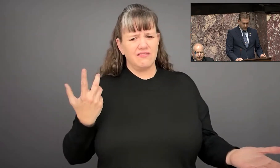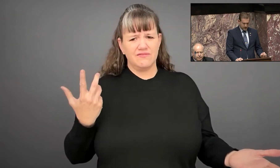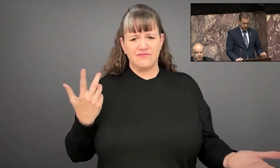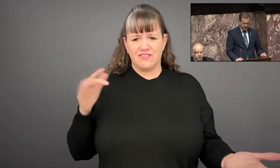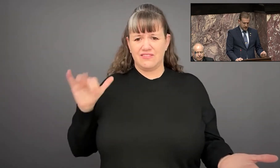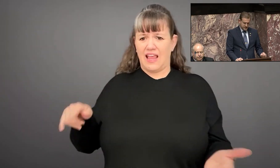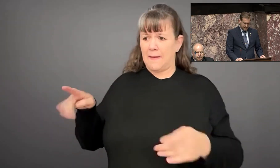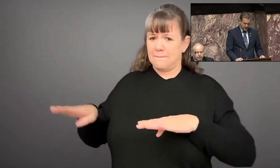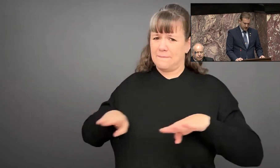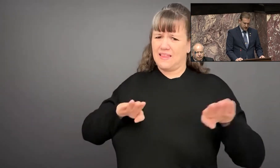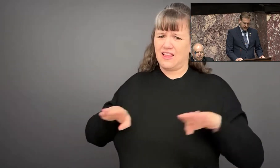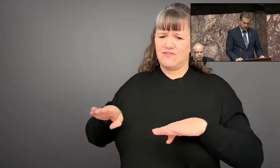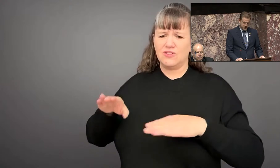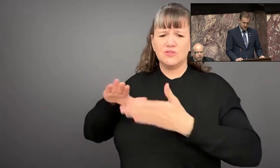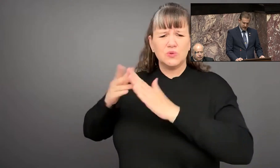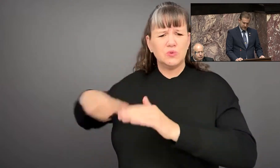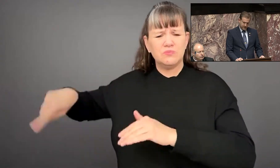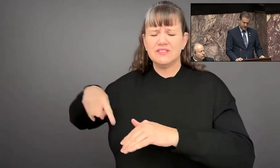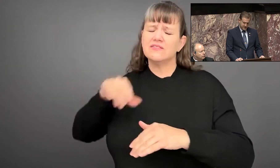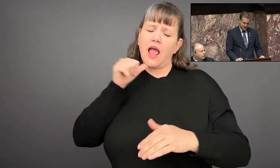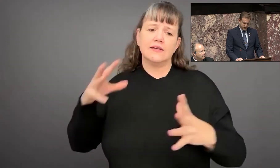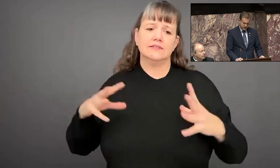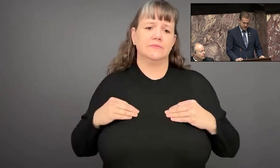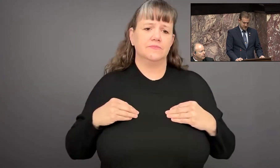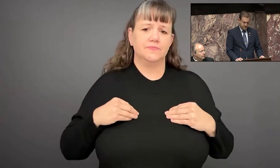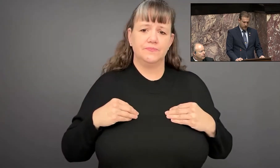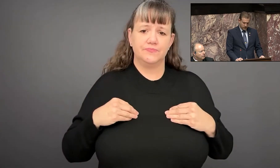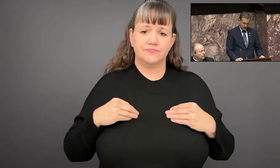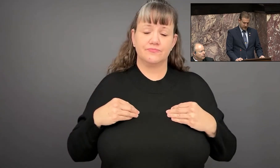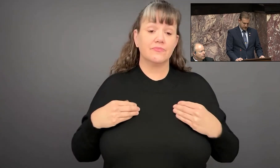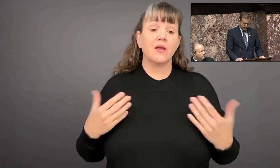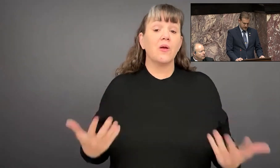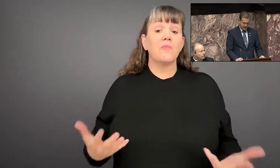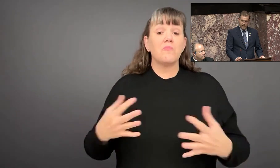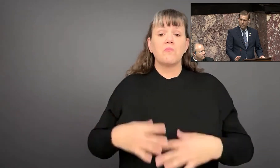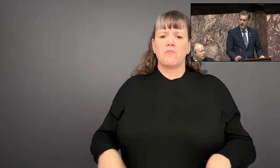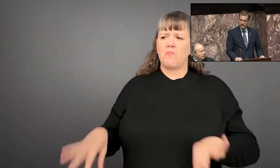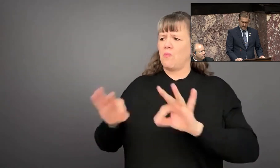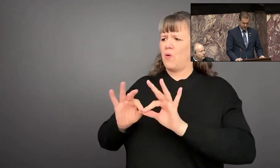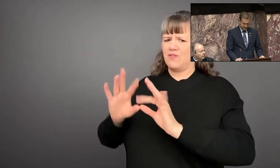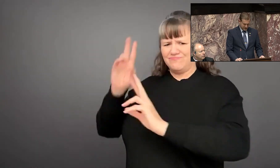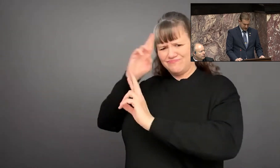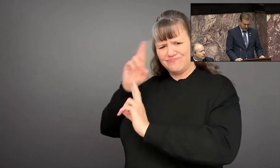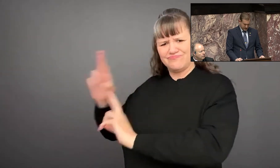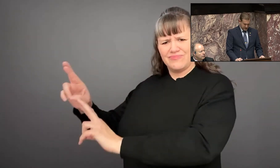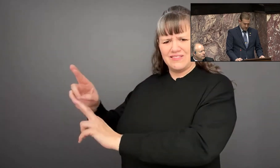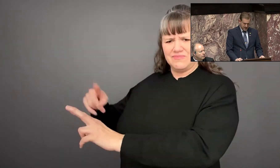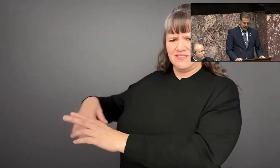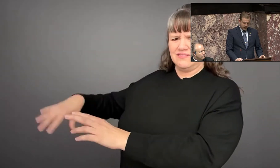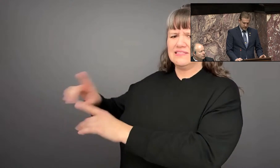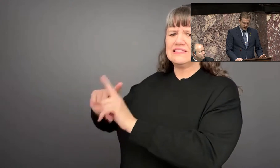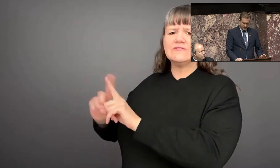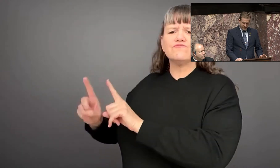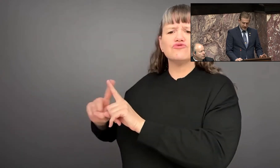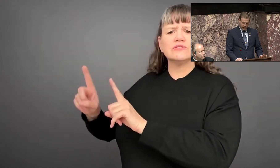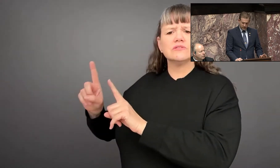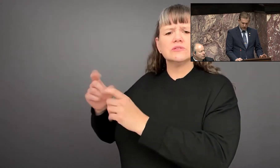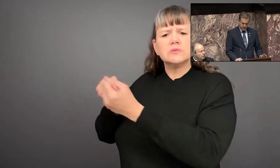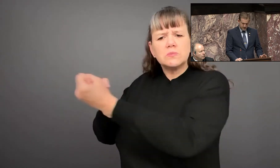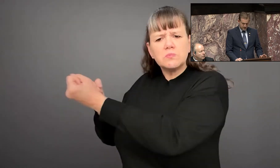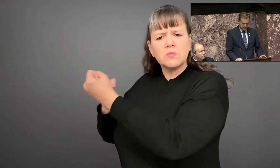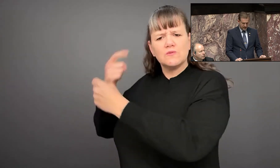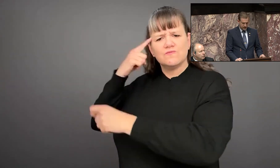is important that we come together and show respect for the institutions that support our veterans and our way of life. The men and women of the Canadian